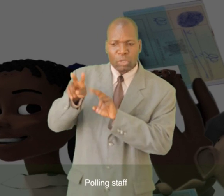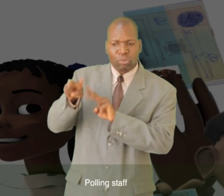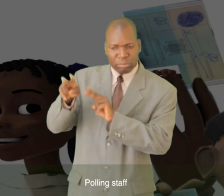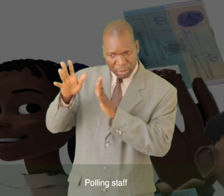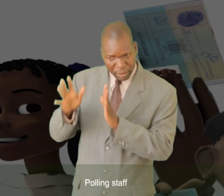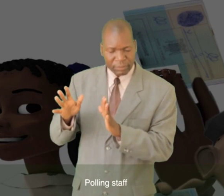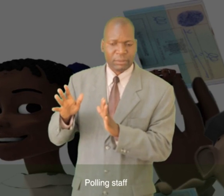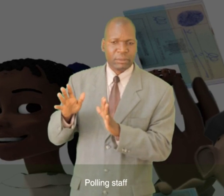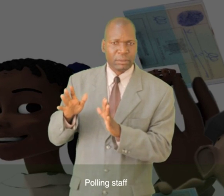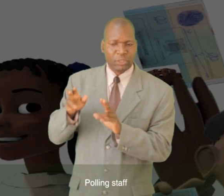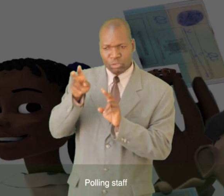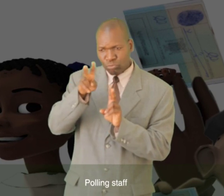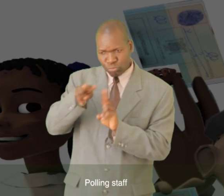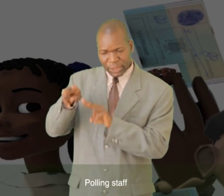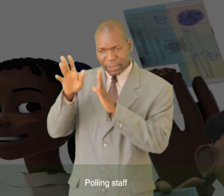polling staff,